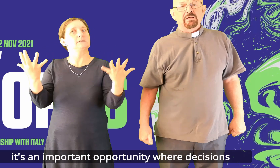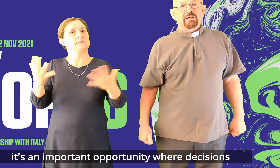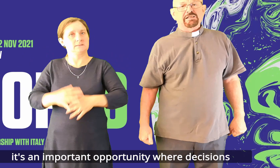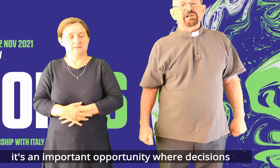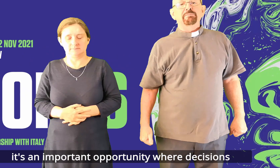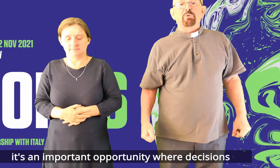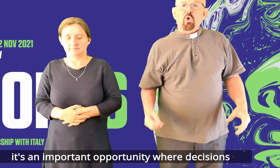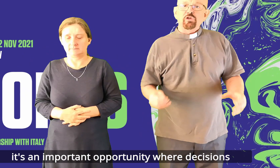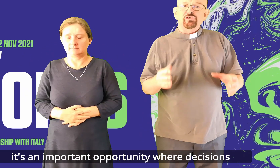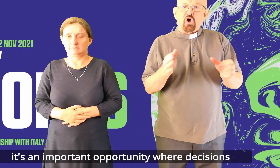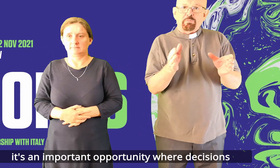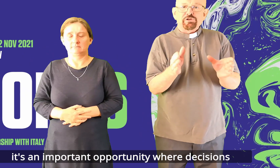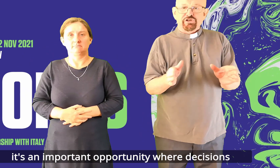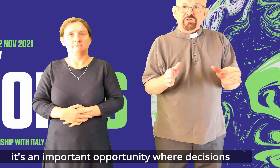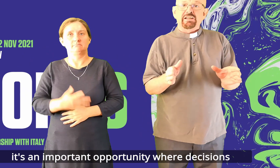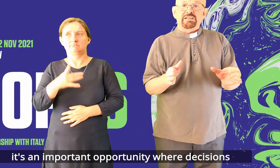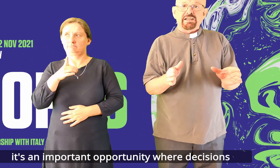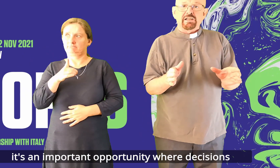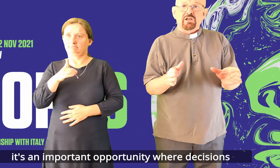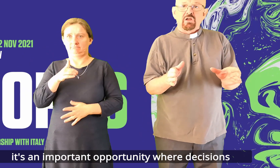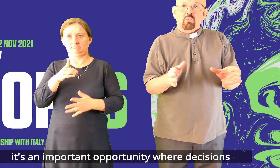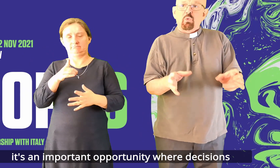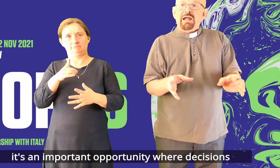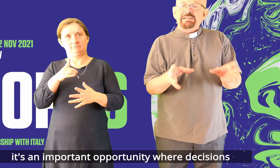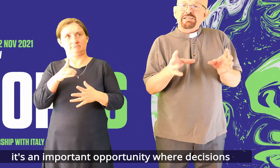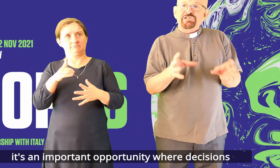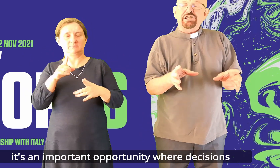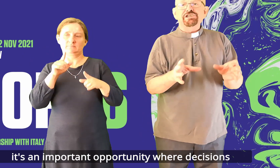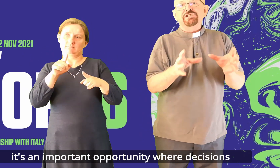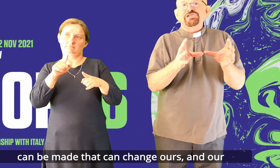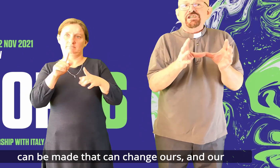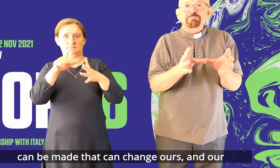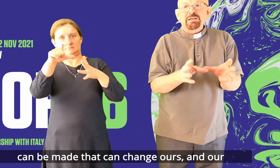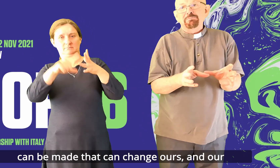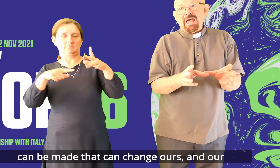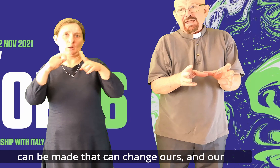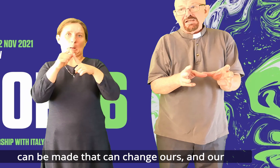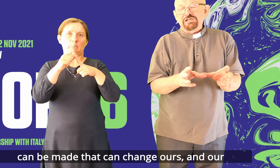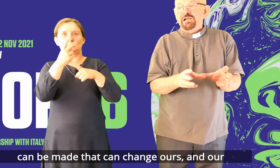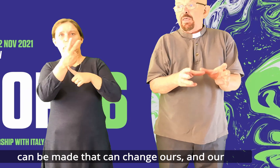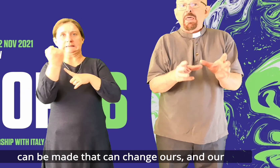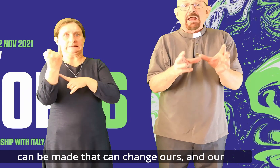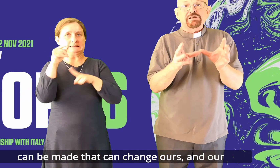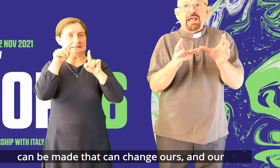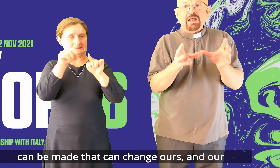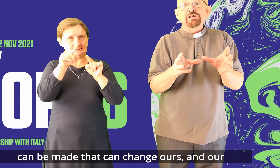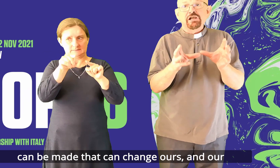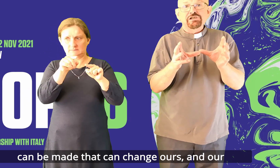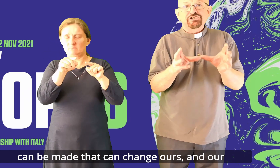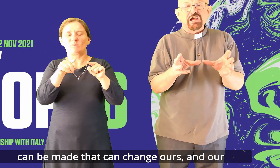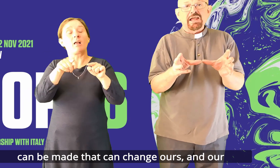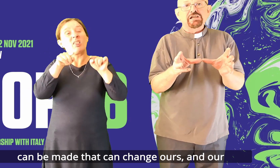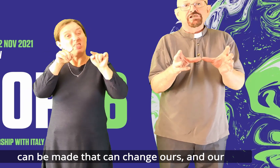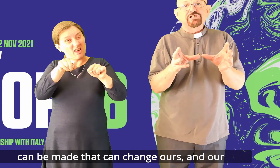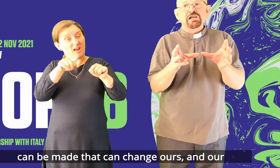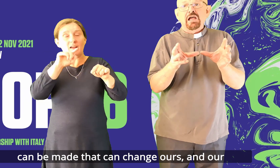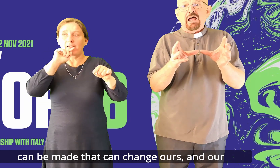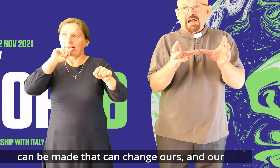It's an important opportunity where decisions can be made that can change